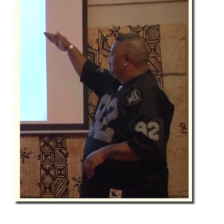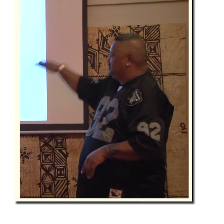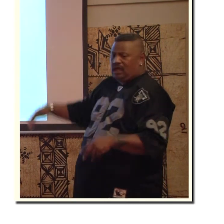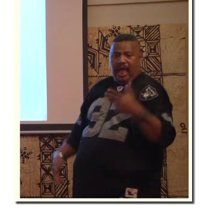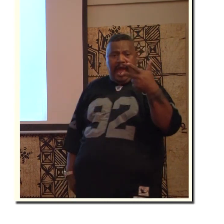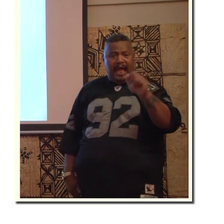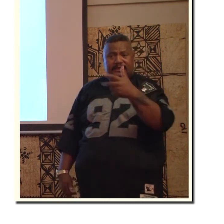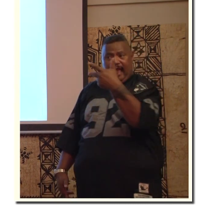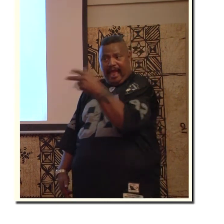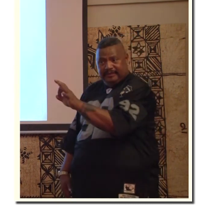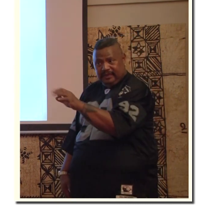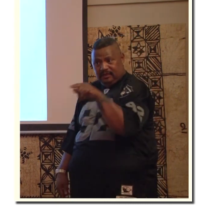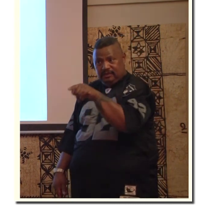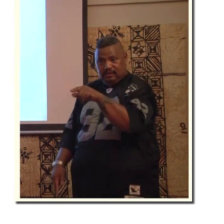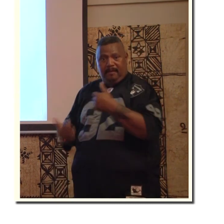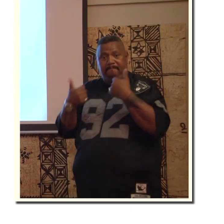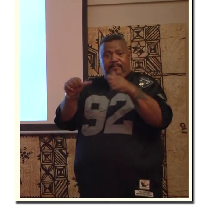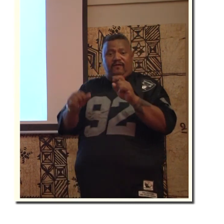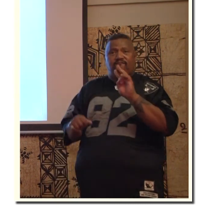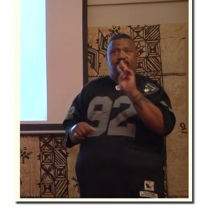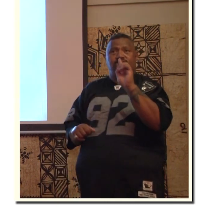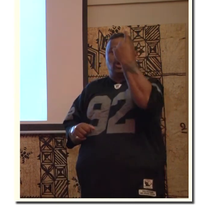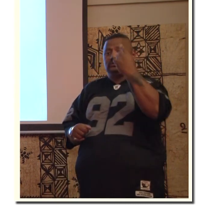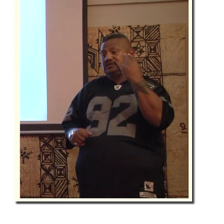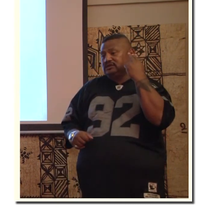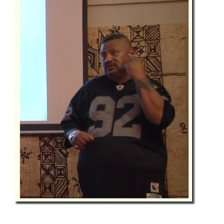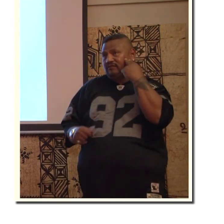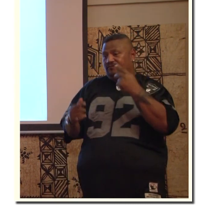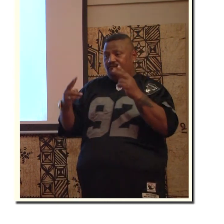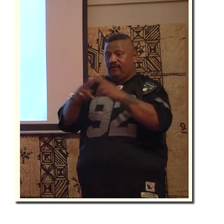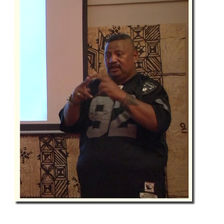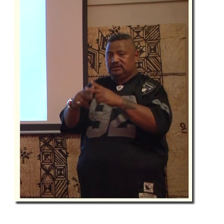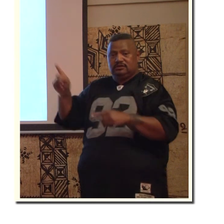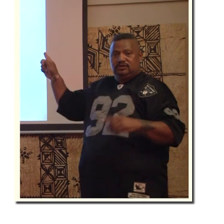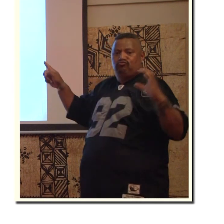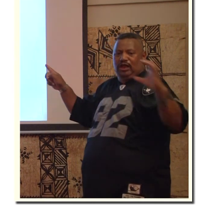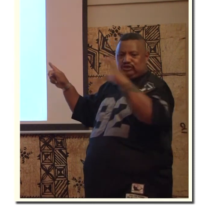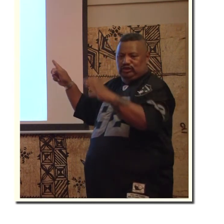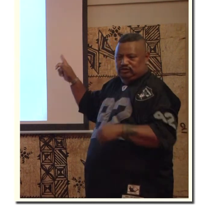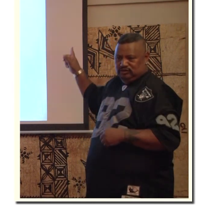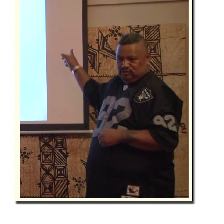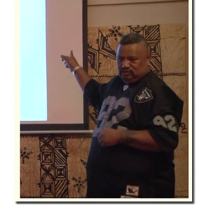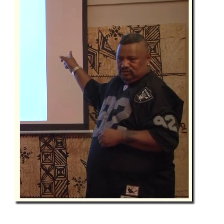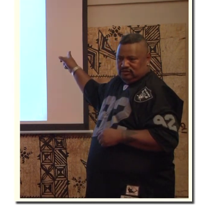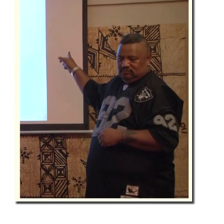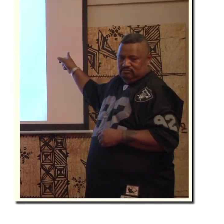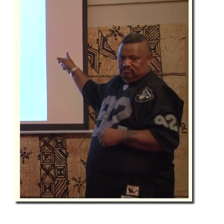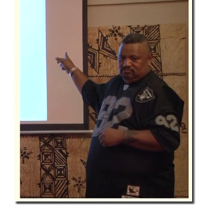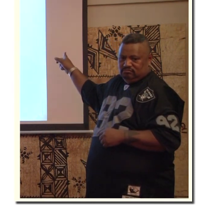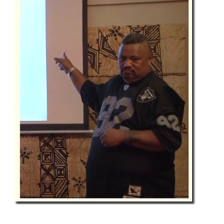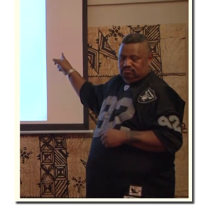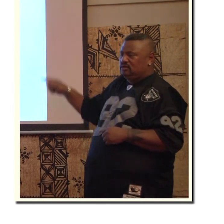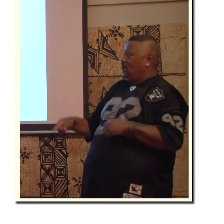oral way of learning. In 1880, that's the first deaf school in